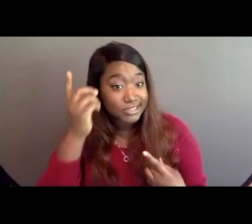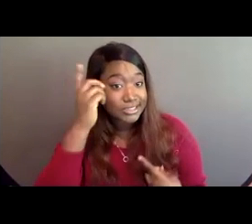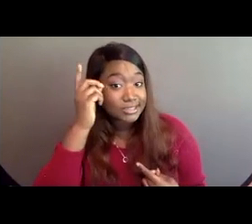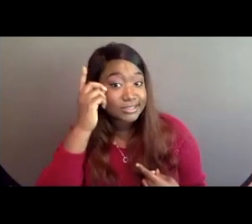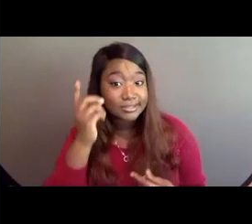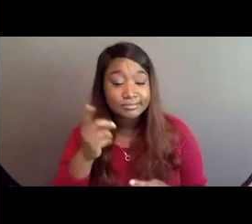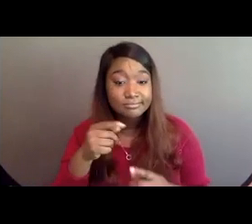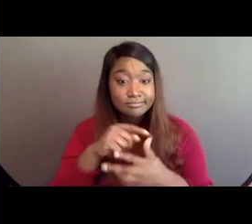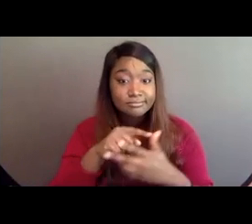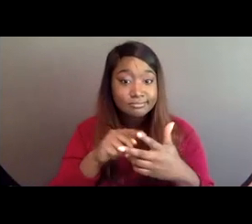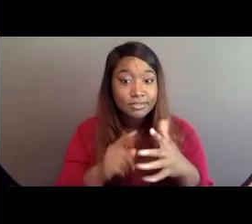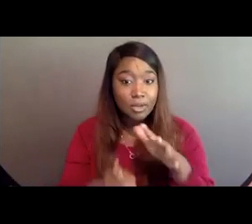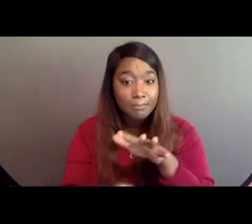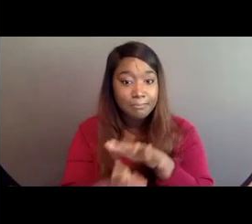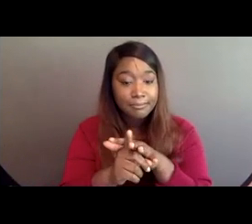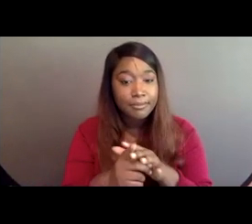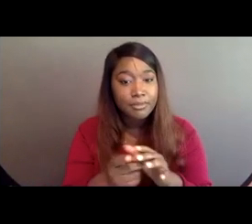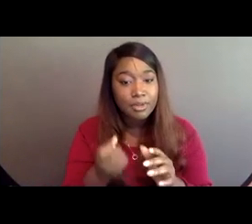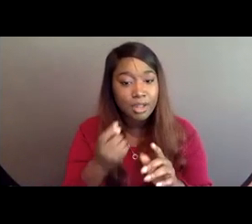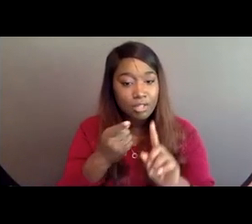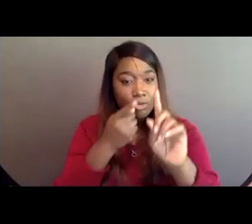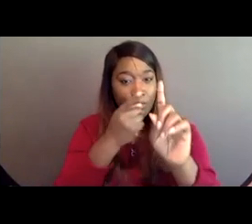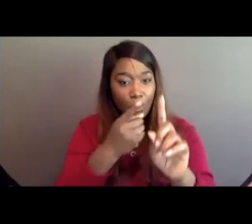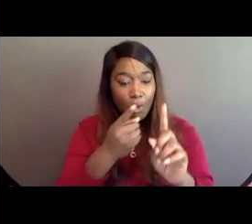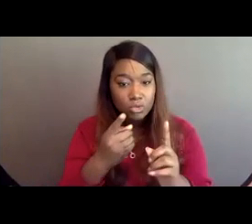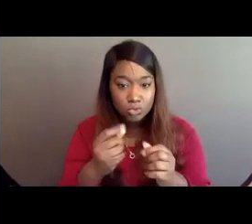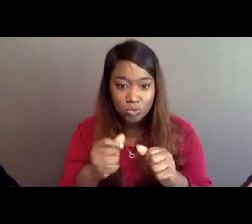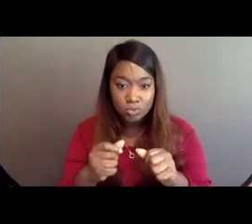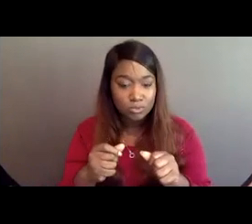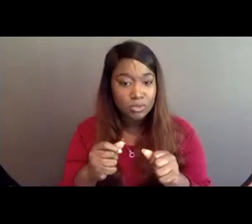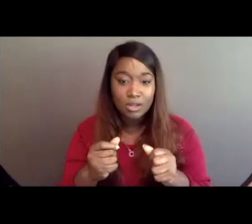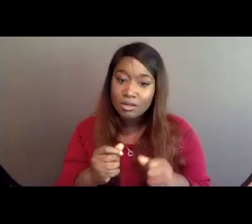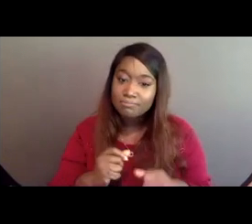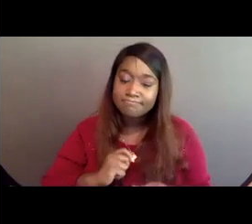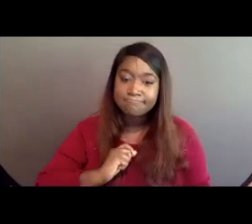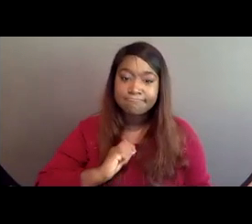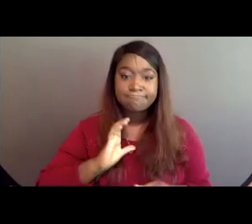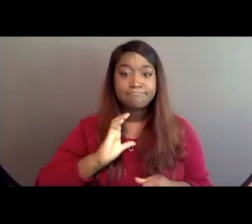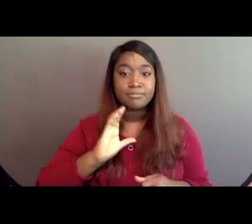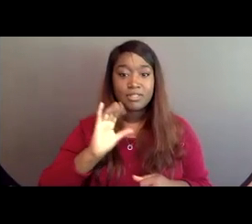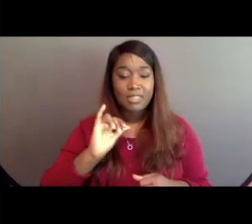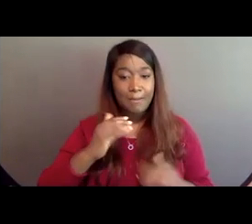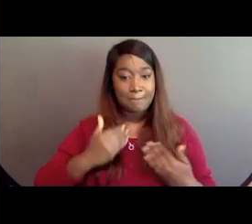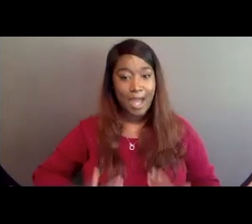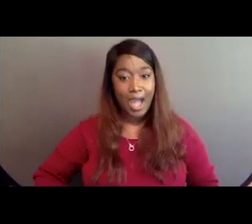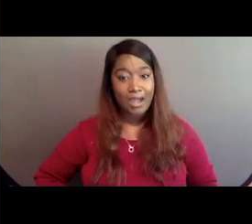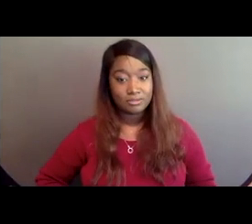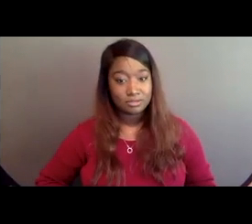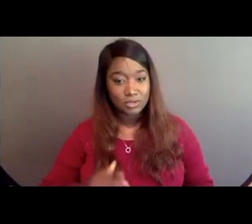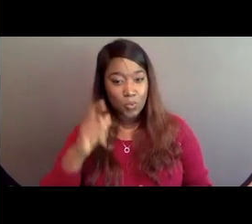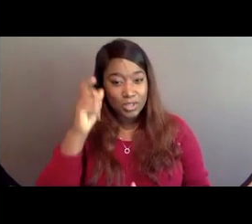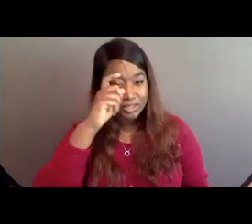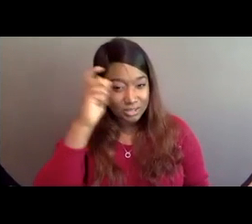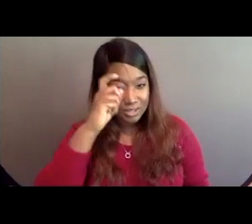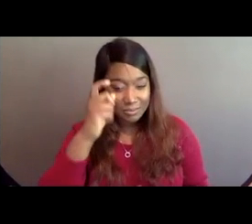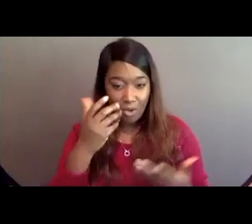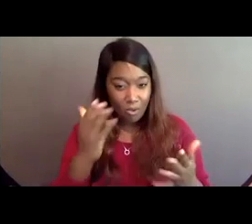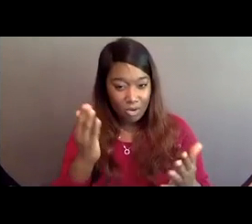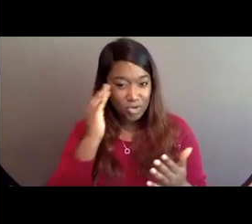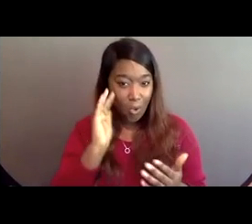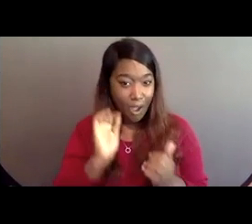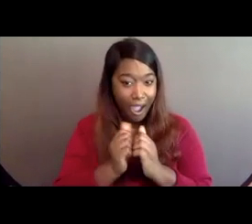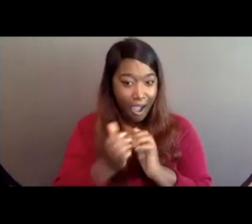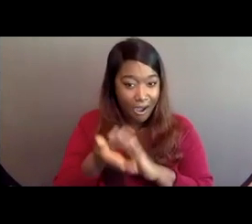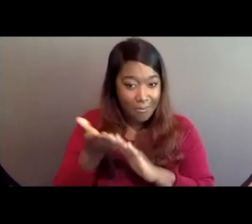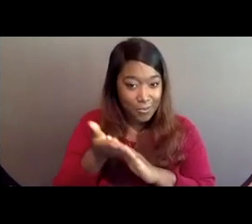because what we aim to do is restore what the body's wisdom knows how it is that we operate. What I think often